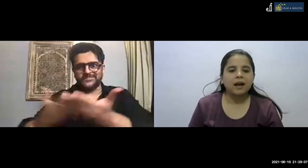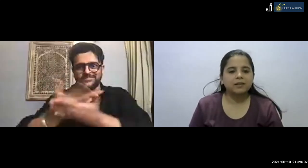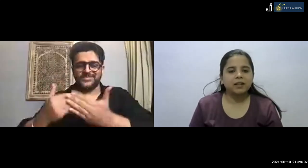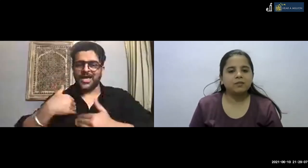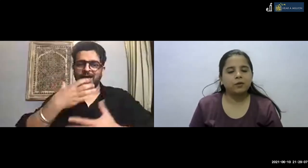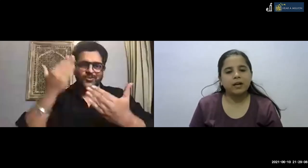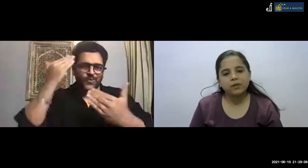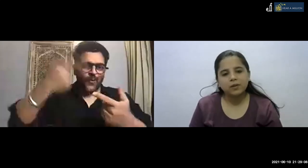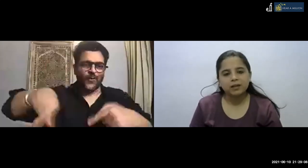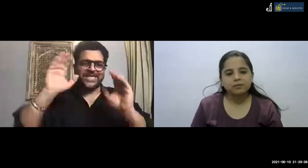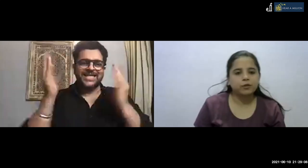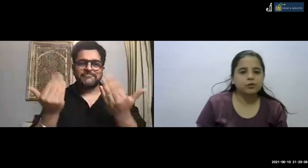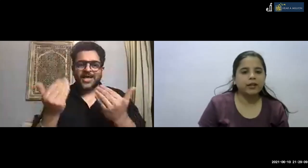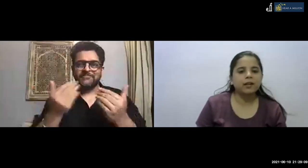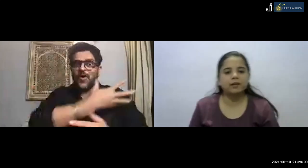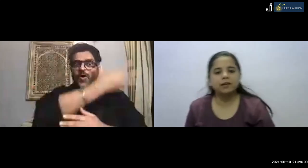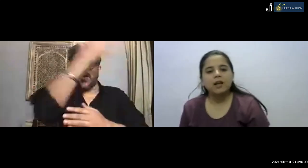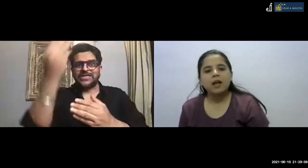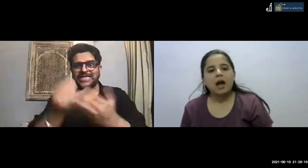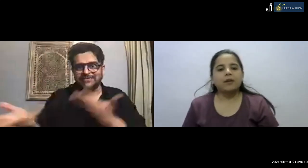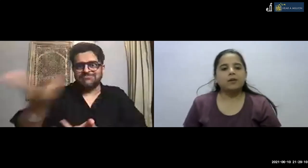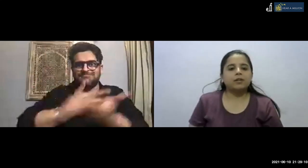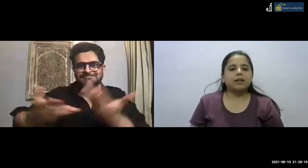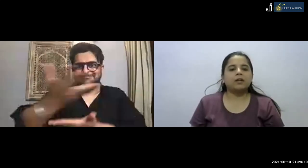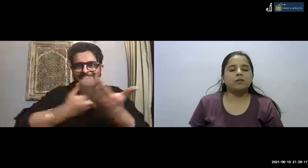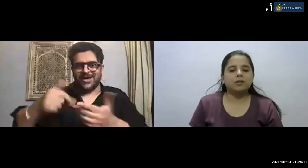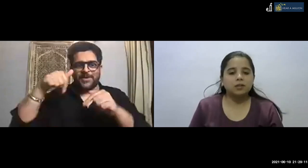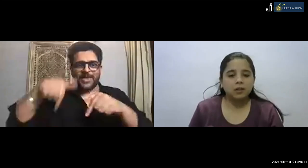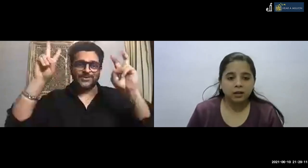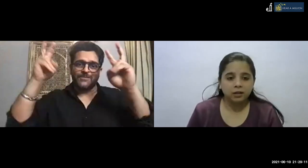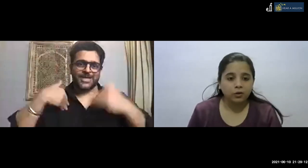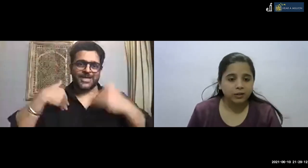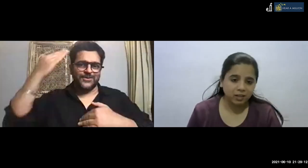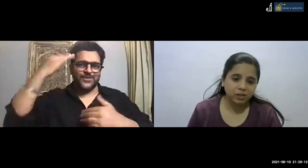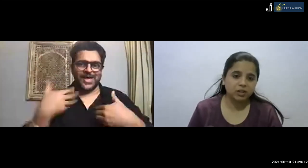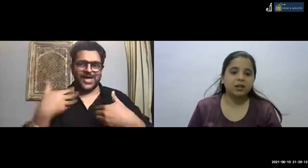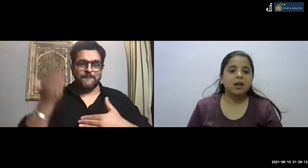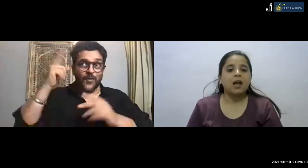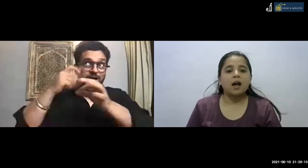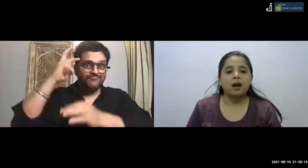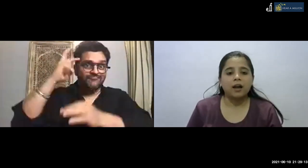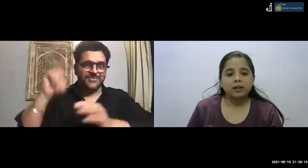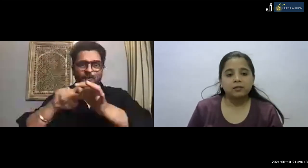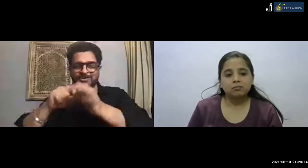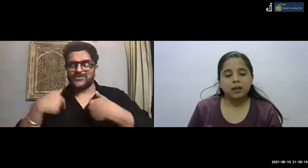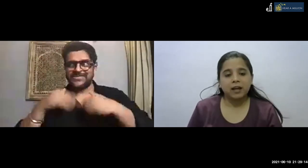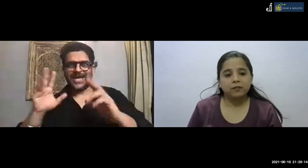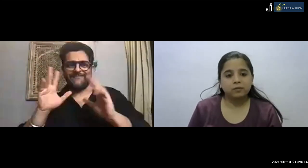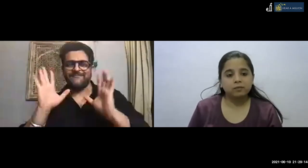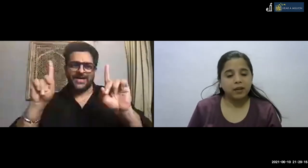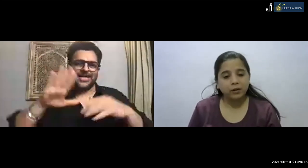and Aarti, for everyone for joining here. I know that it was a long discussion